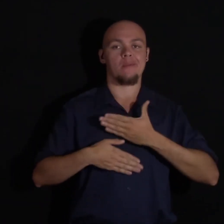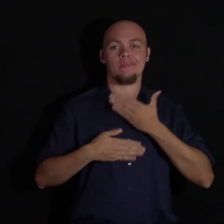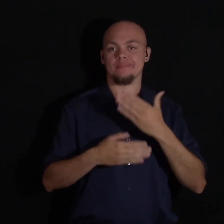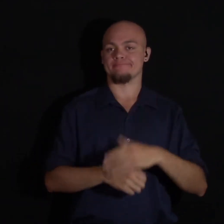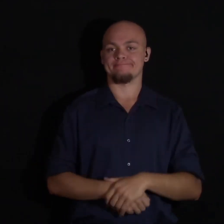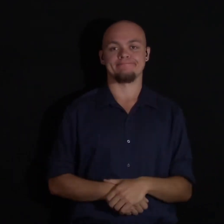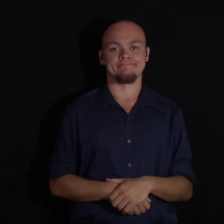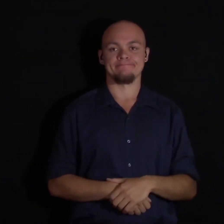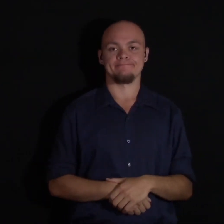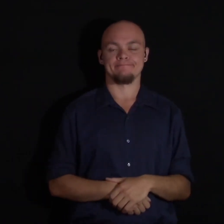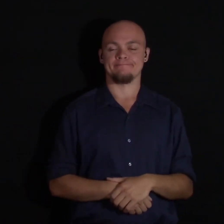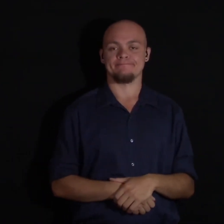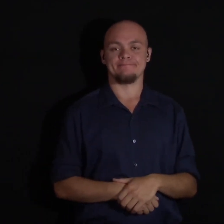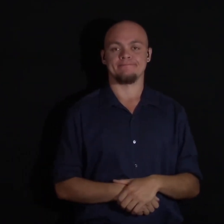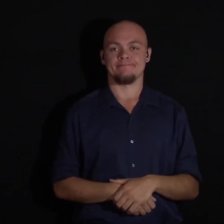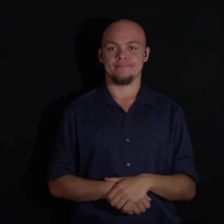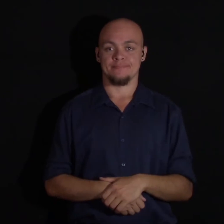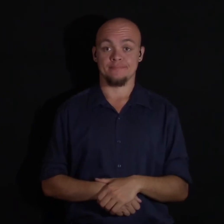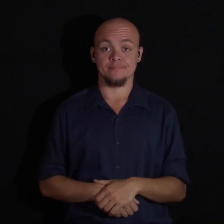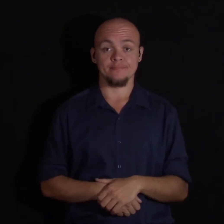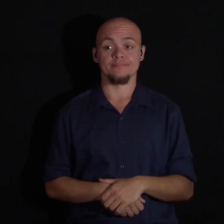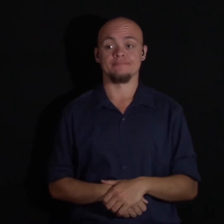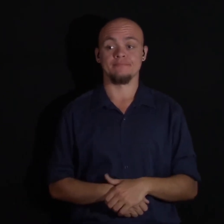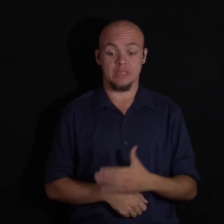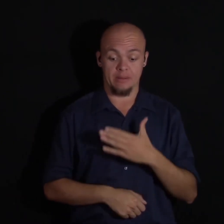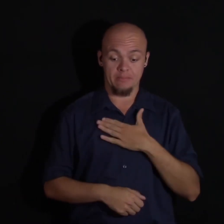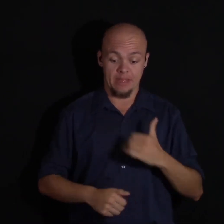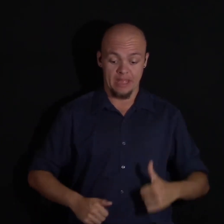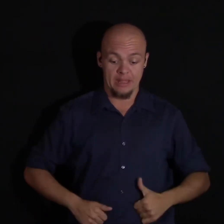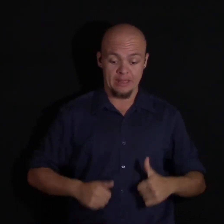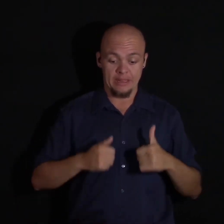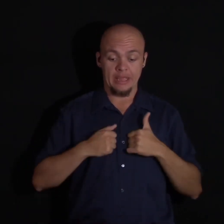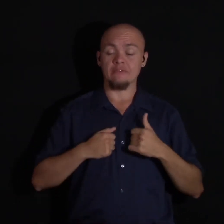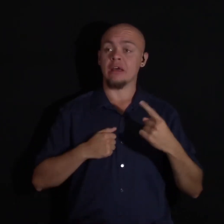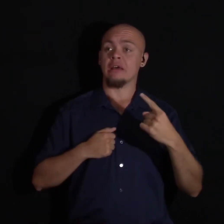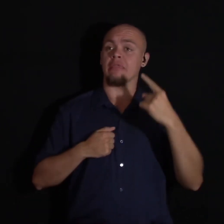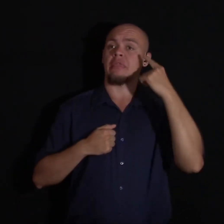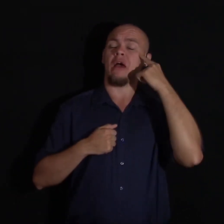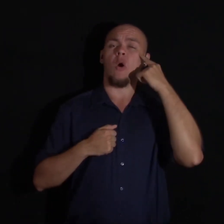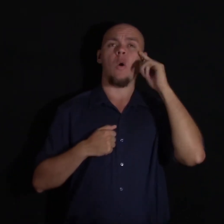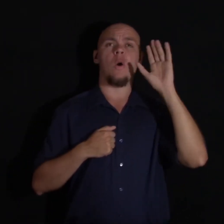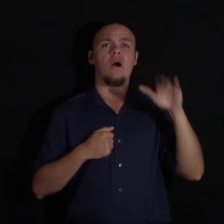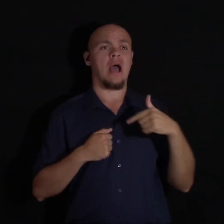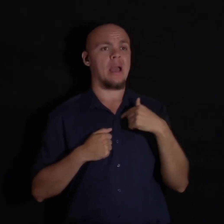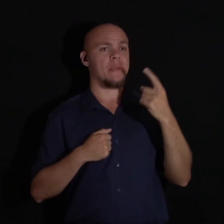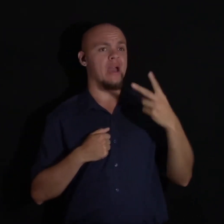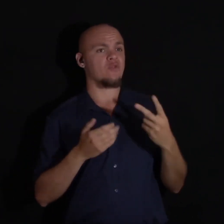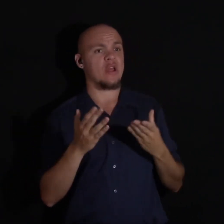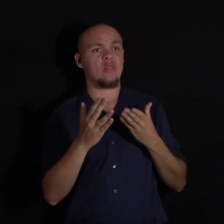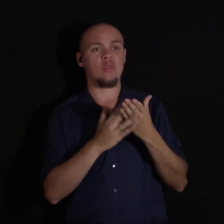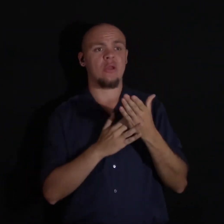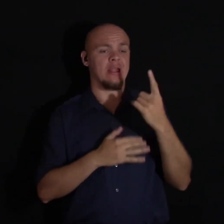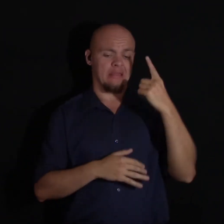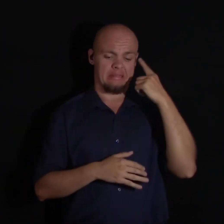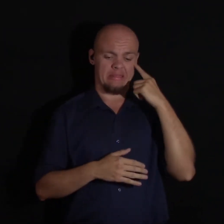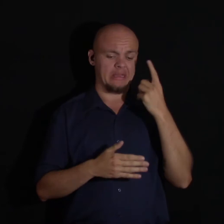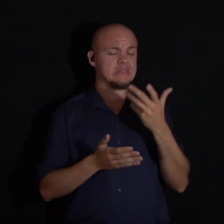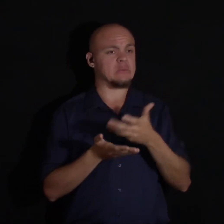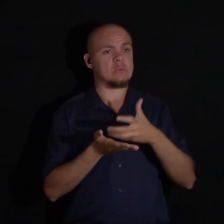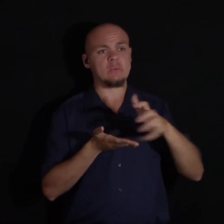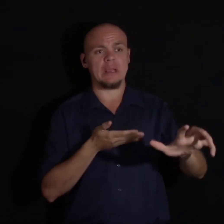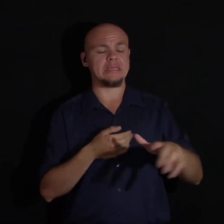I feel as though I've wasted my life and I'm halfway through it, they said. I don't know what my life is all about.